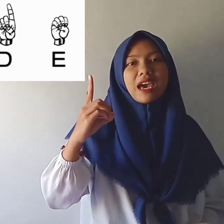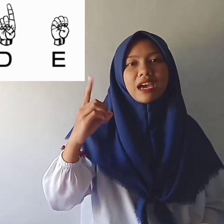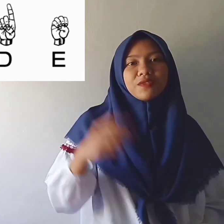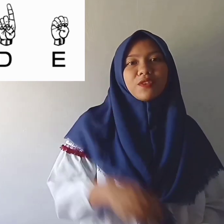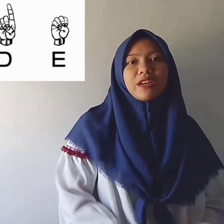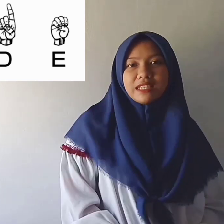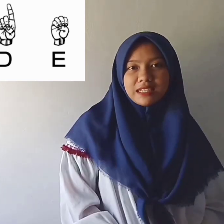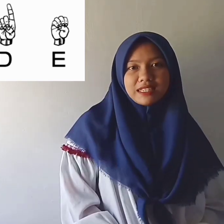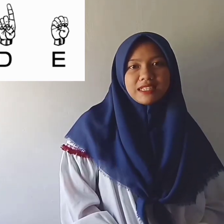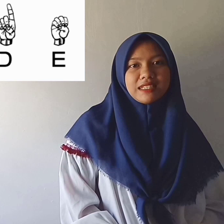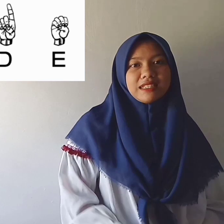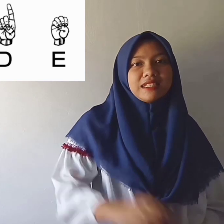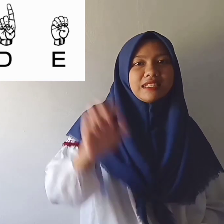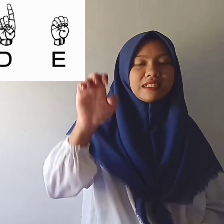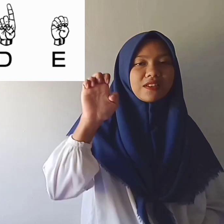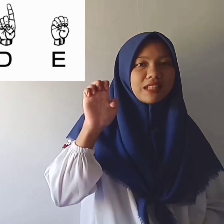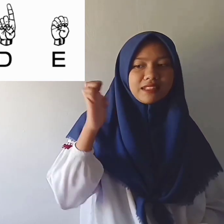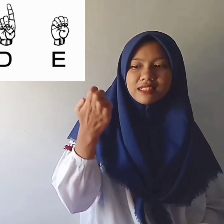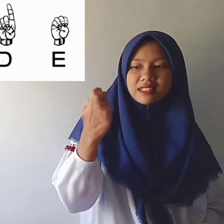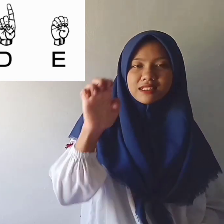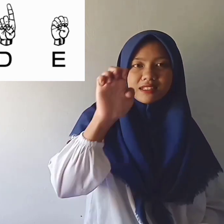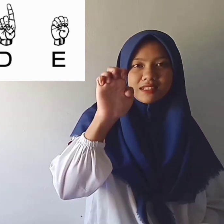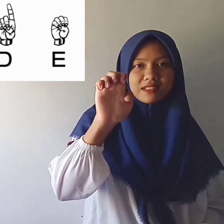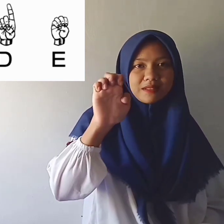And for E goes like this.